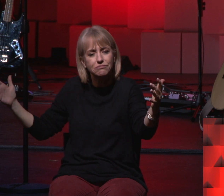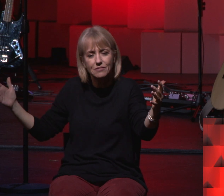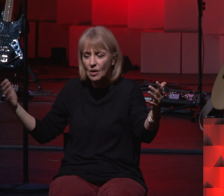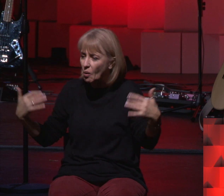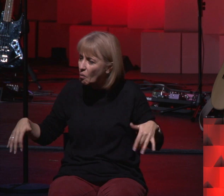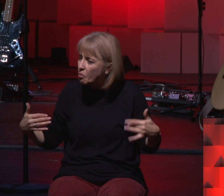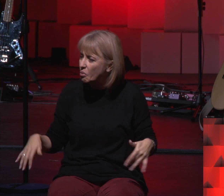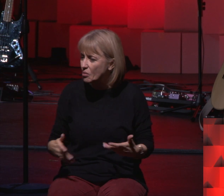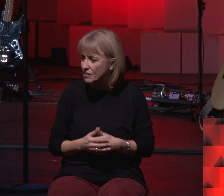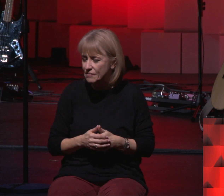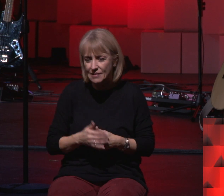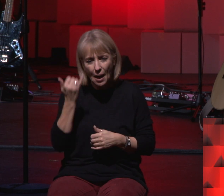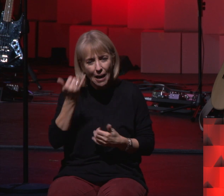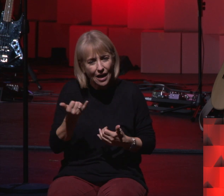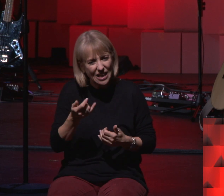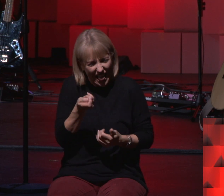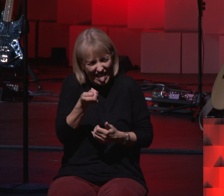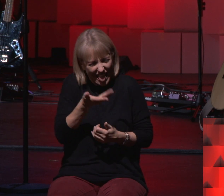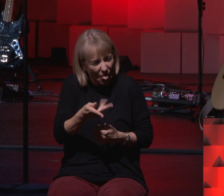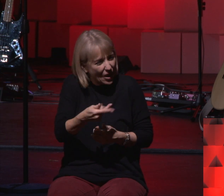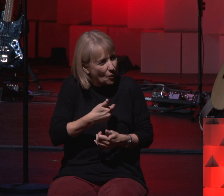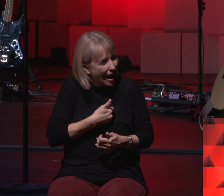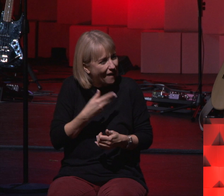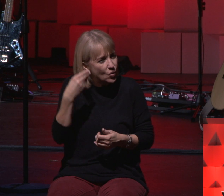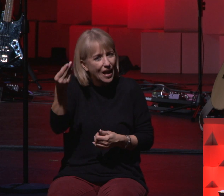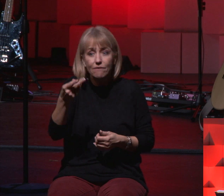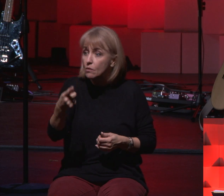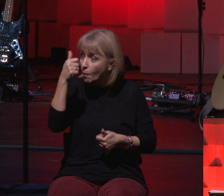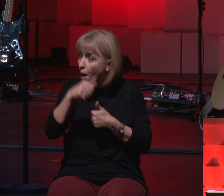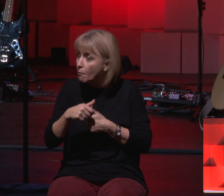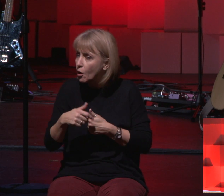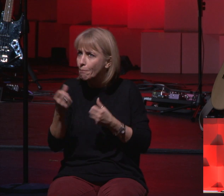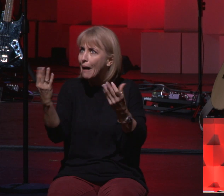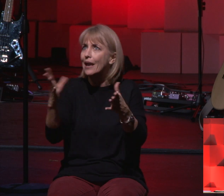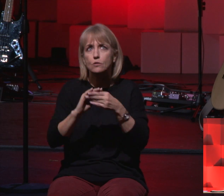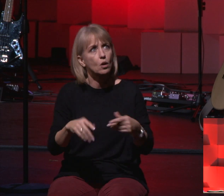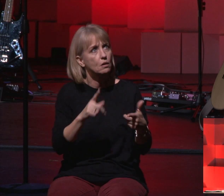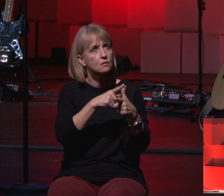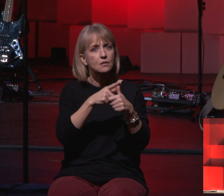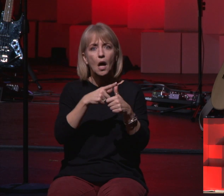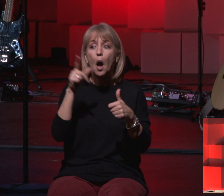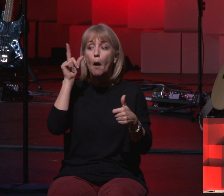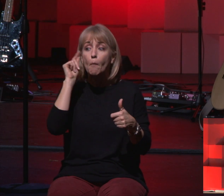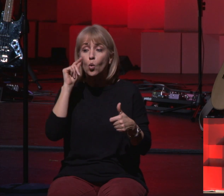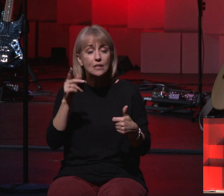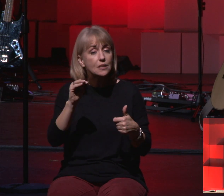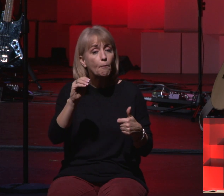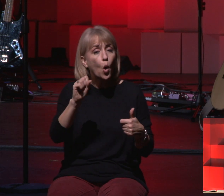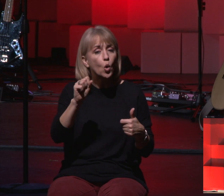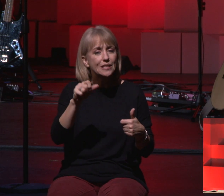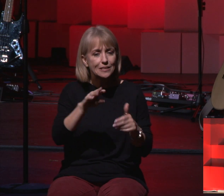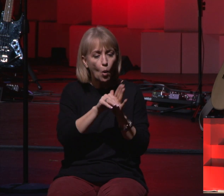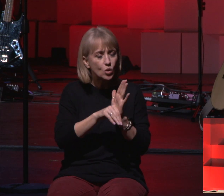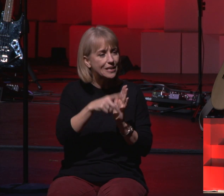the little bit that you have. So many stories in the Old Testament. There's Moses in the Old Testament who came. God said, I got this job for you to do. And he says, but my speech